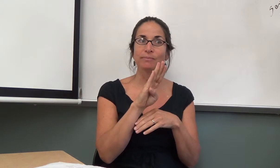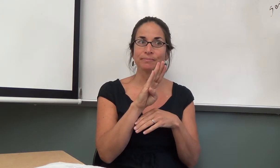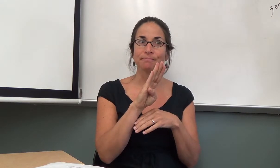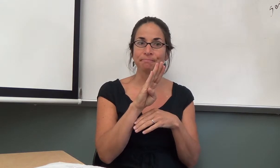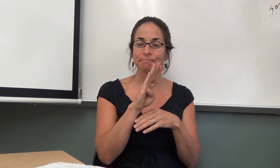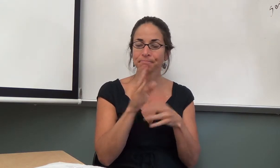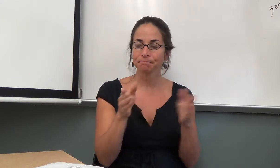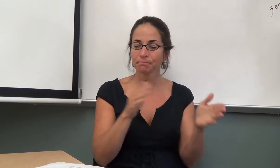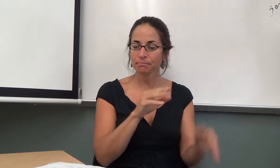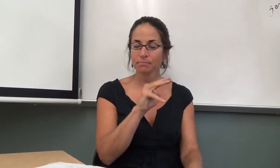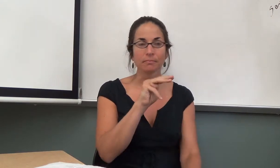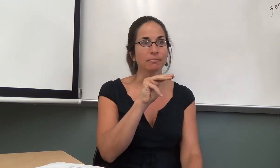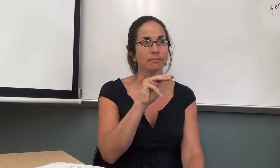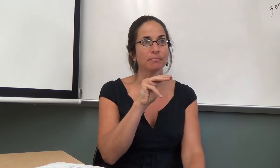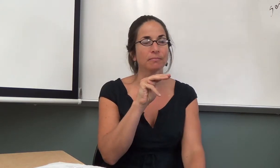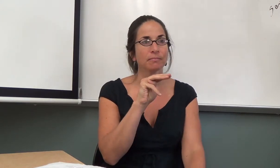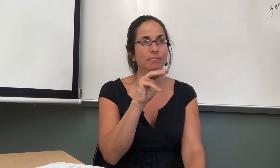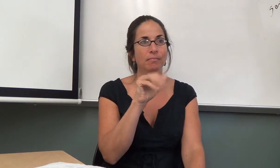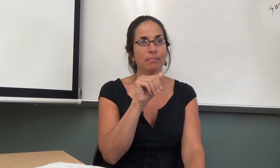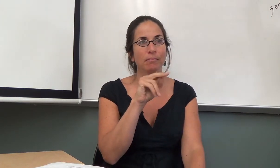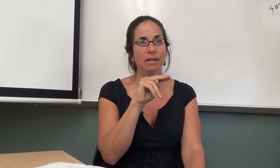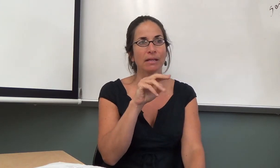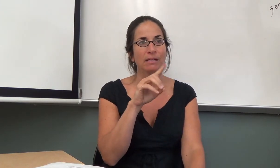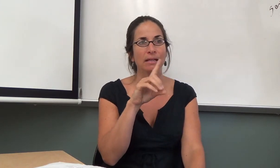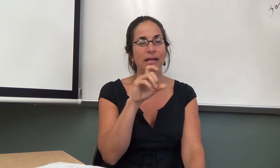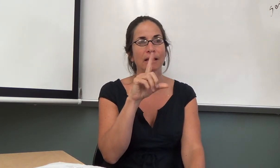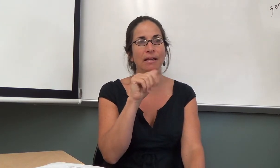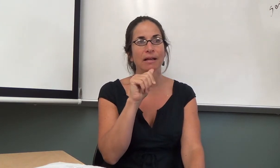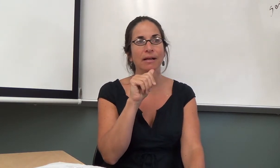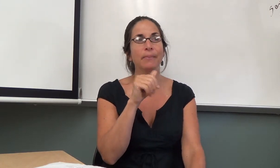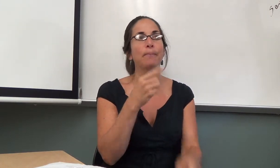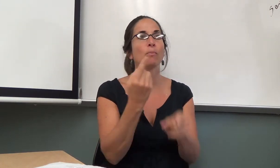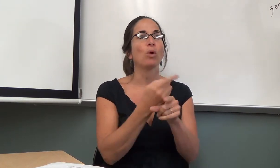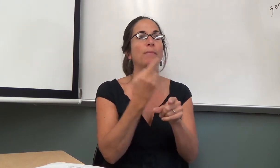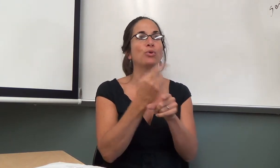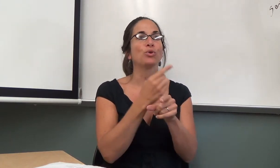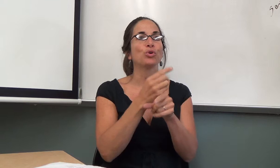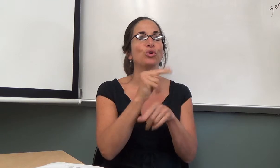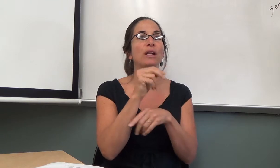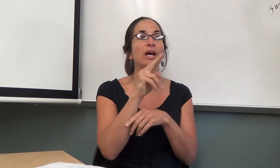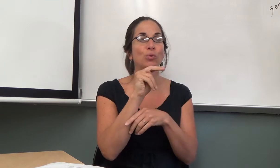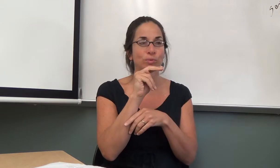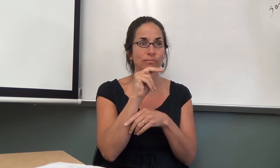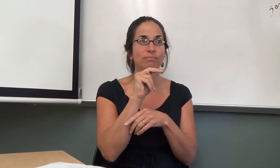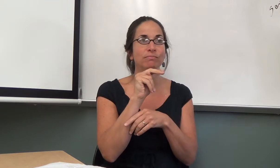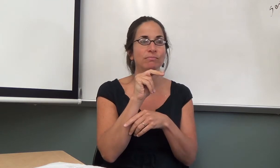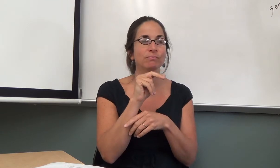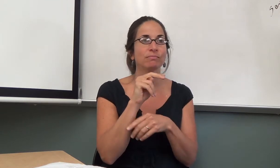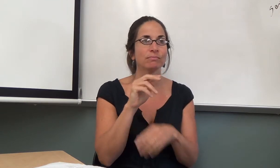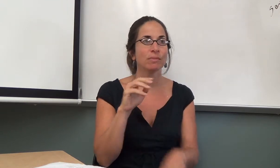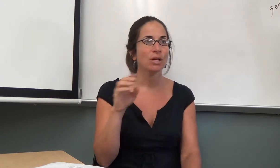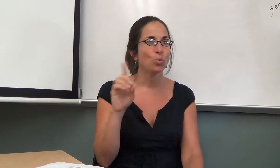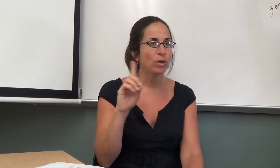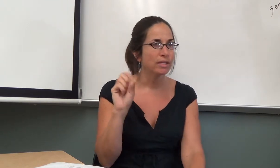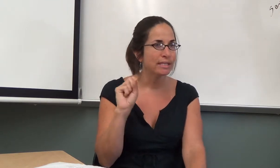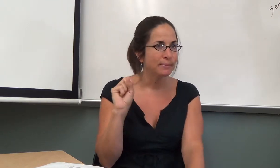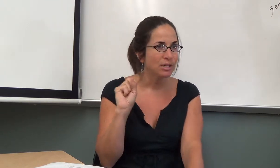about the last word there, Mandela? Mandela is the proper noun. Nice job. And what is the subject, sir? The